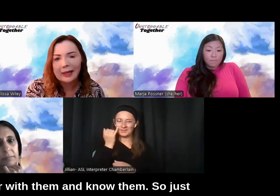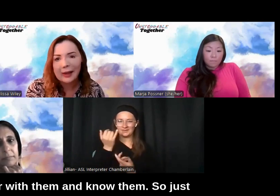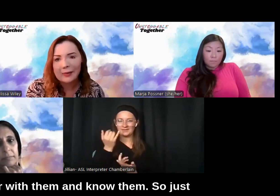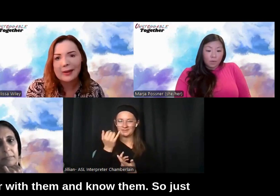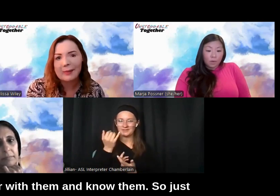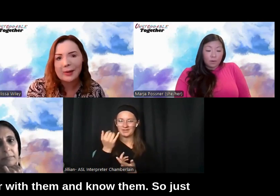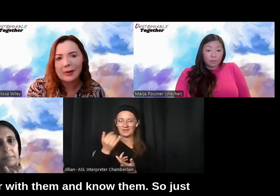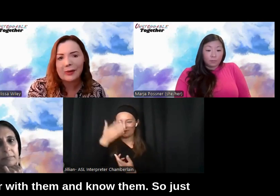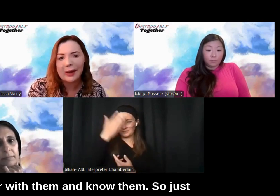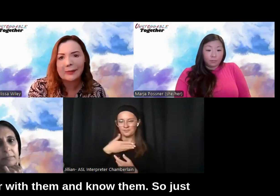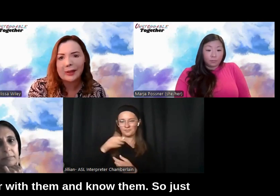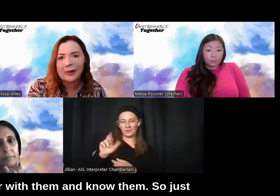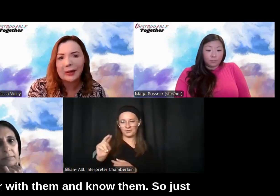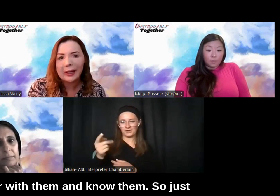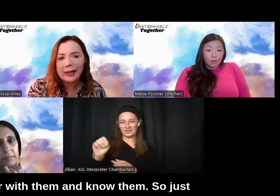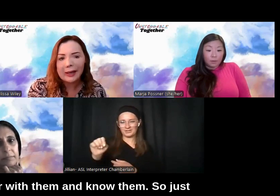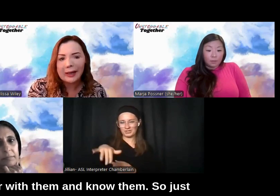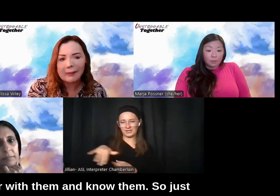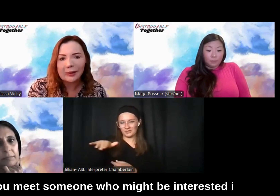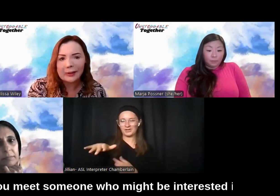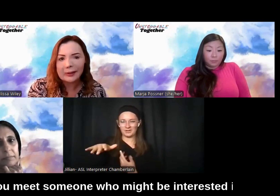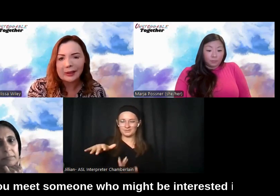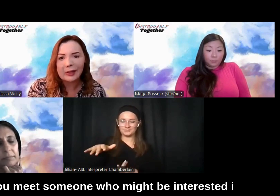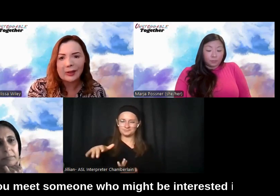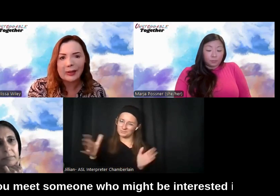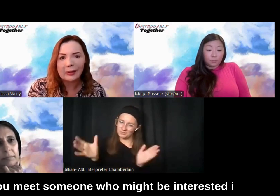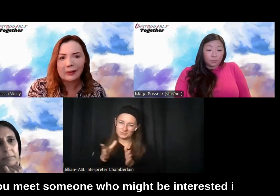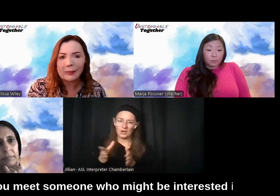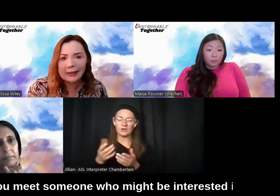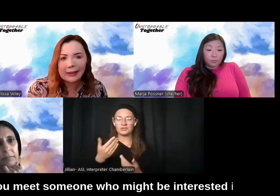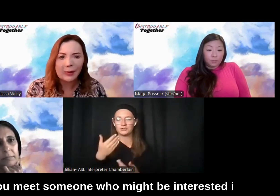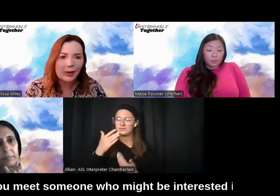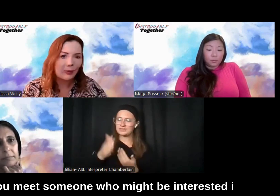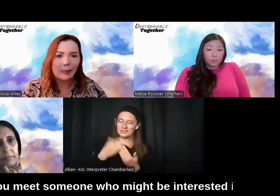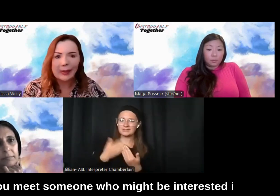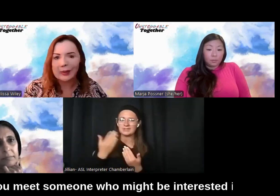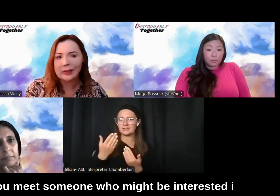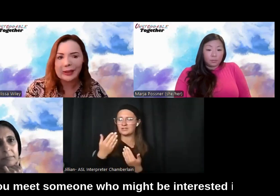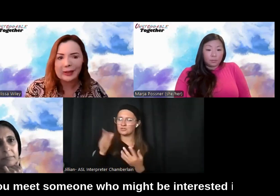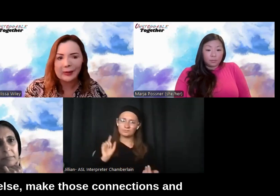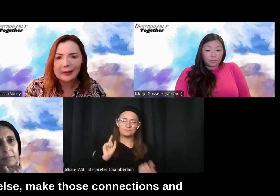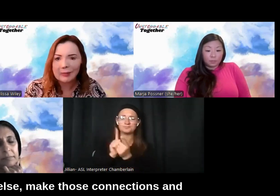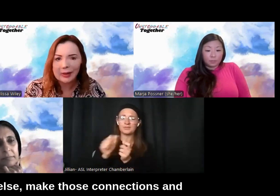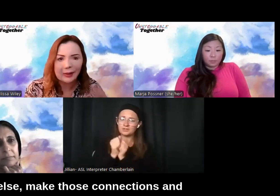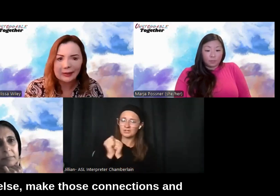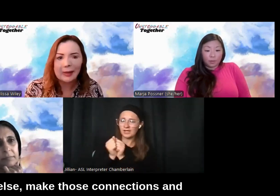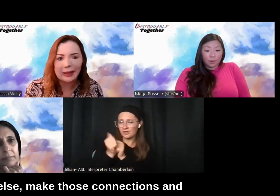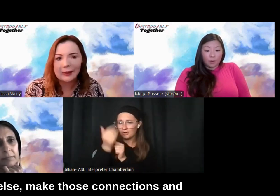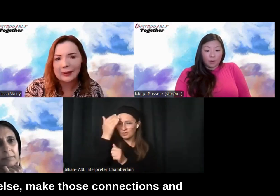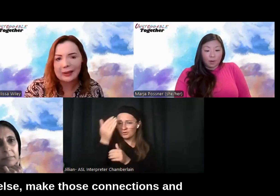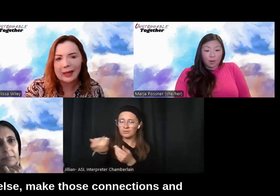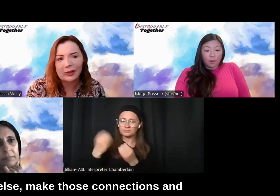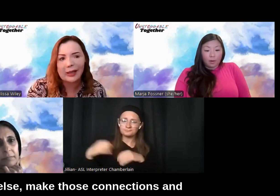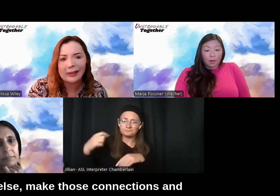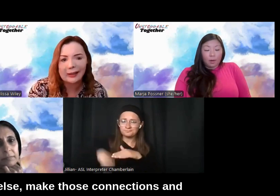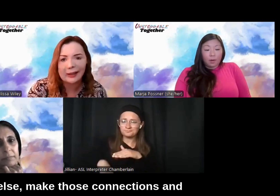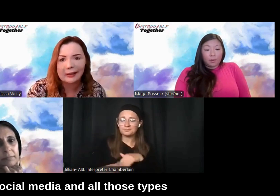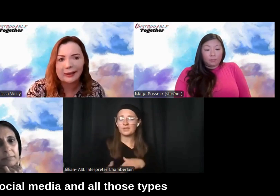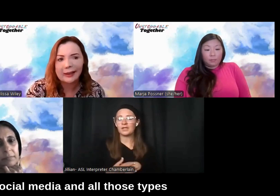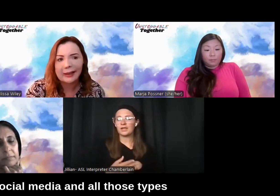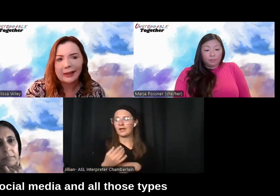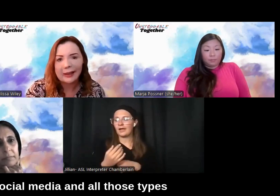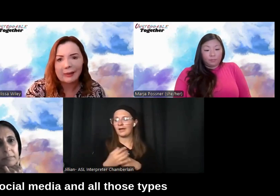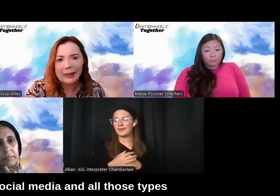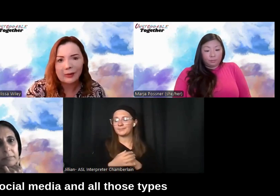to get together with them and know them. So just continuing to, if you meet someone who might be interested in knowing someone else, make those connections